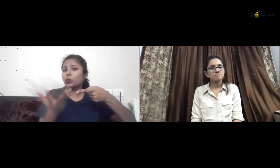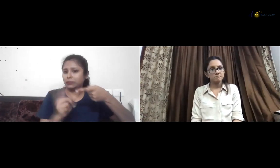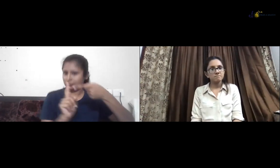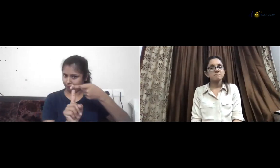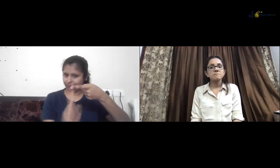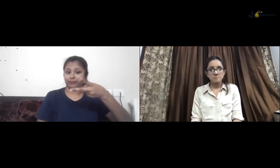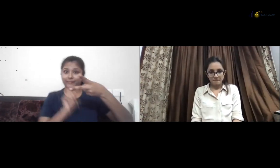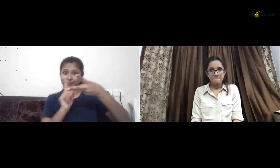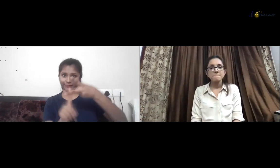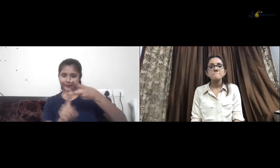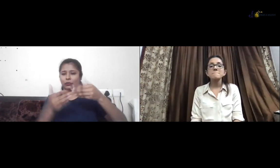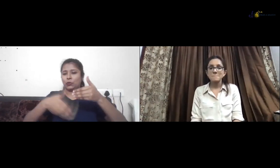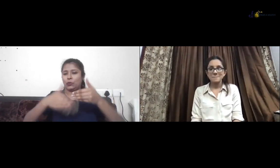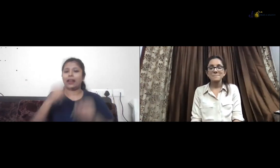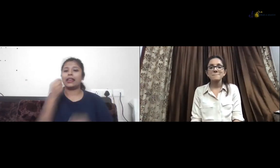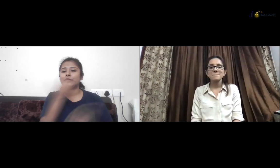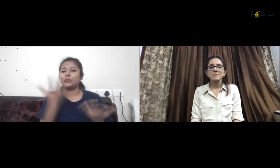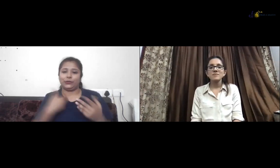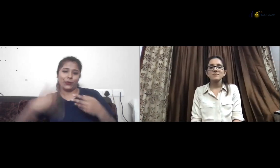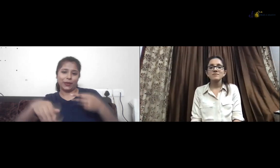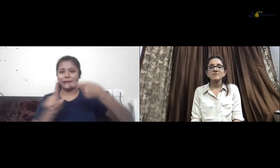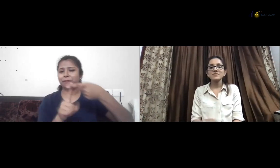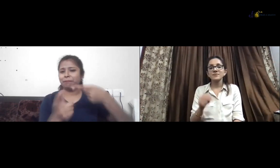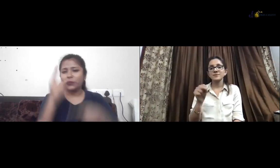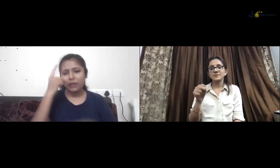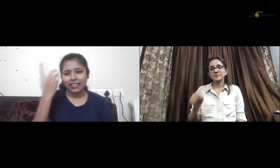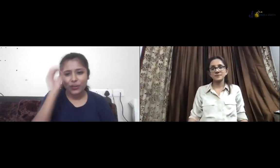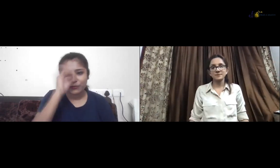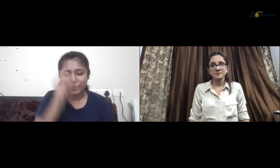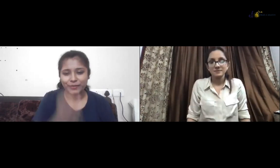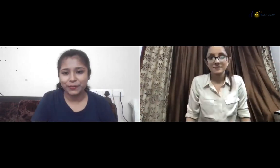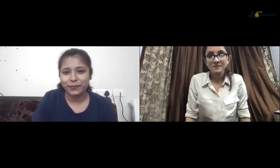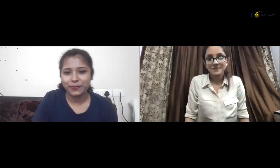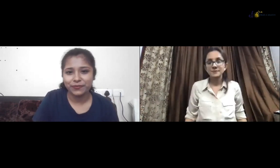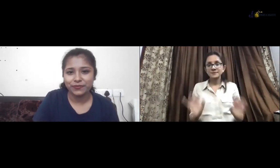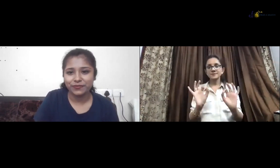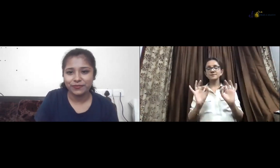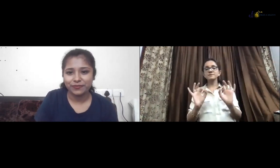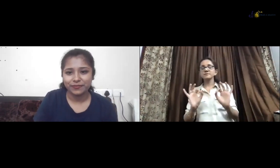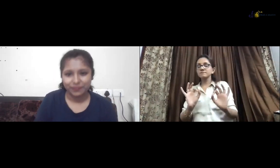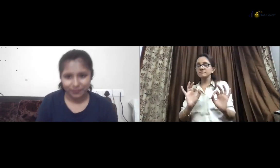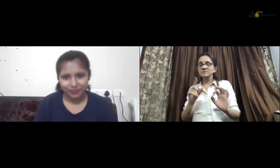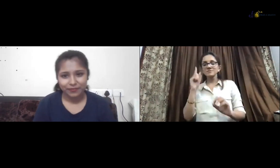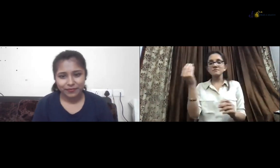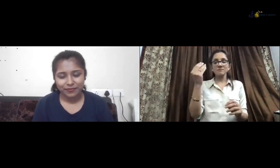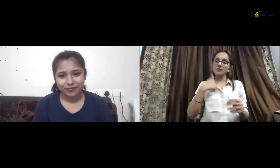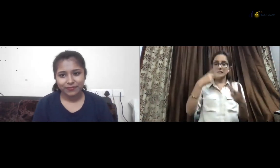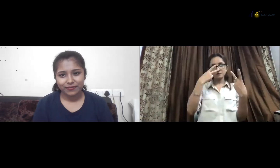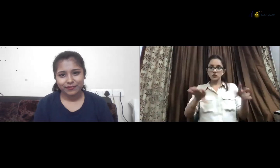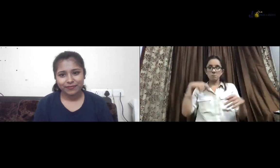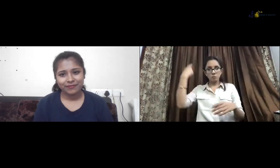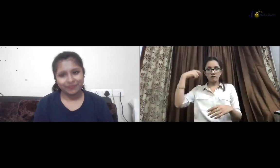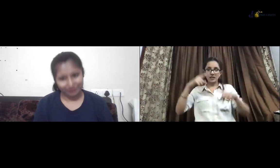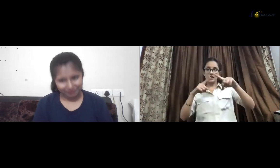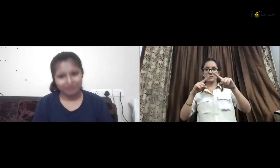case? That is the reason. What is your opinion that thing? and second, Lipstick. lipstick. Lipstick. So what's your